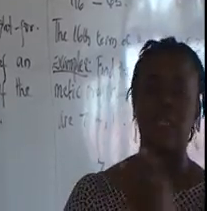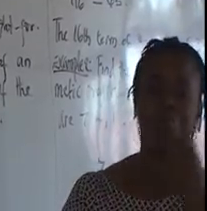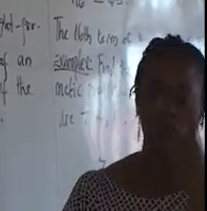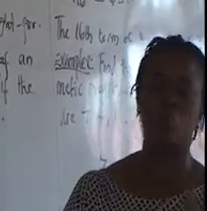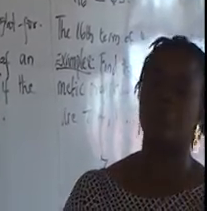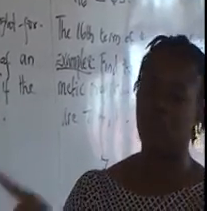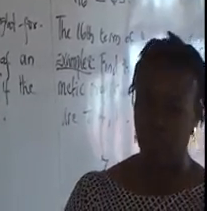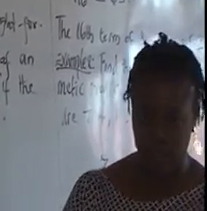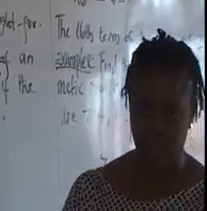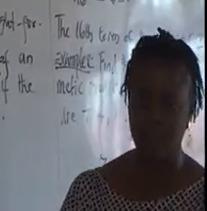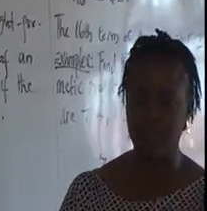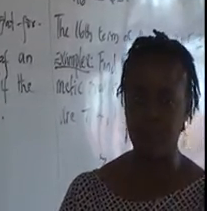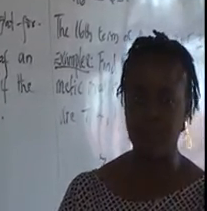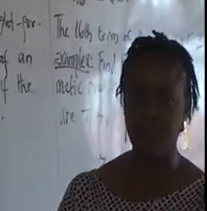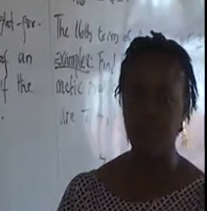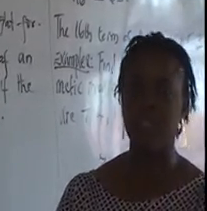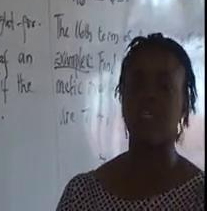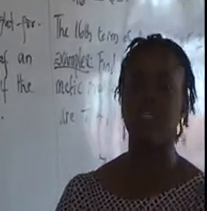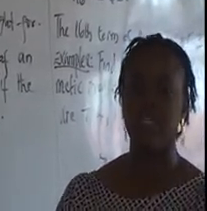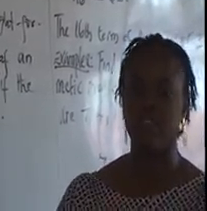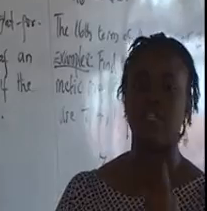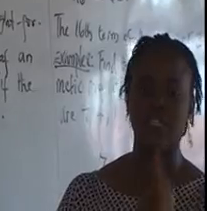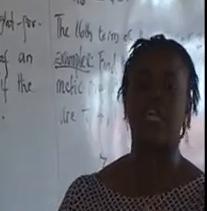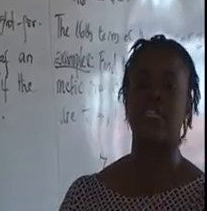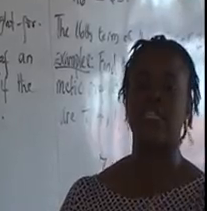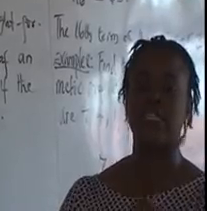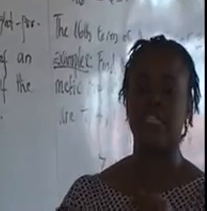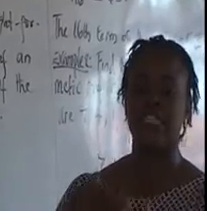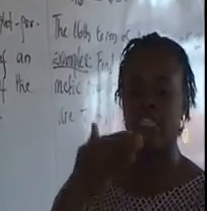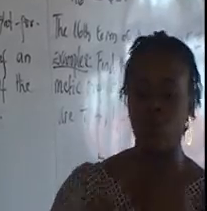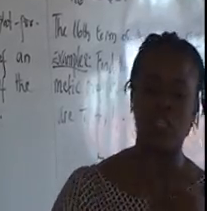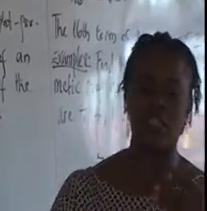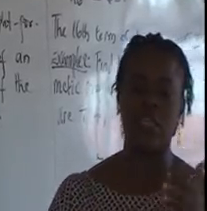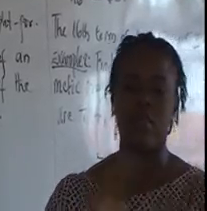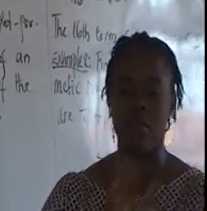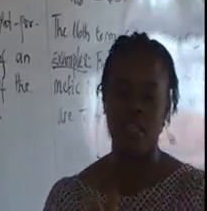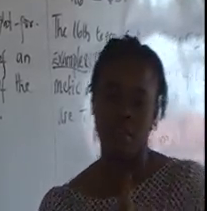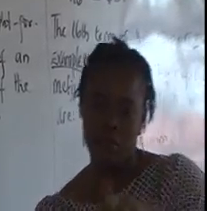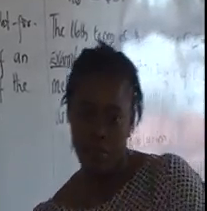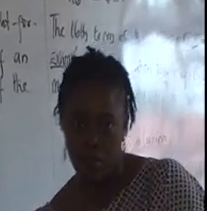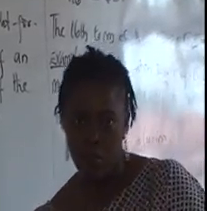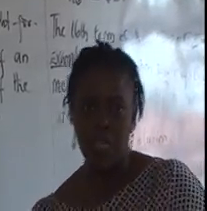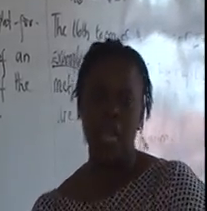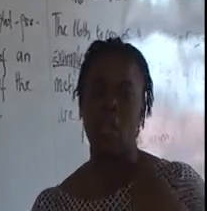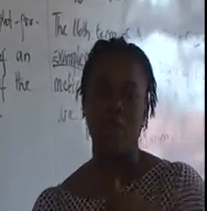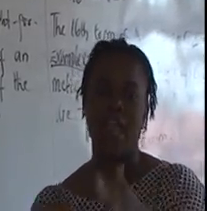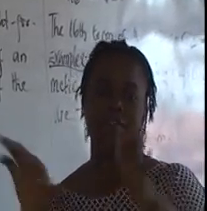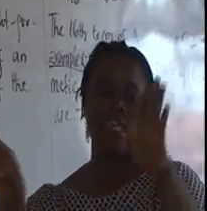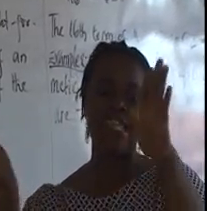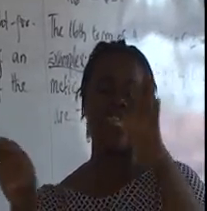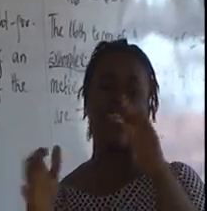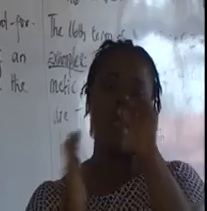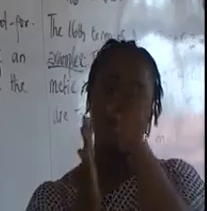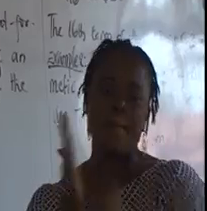The difference is that the sequence was in a decreasing order, and that's why we have the negative answer, minus